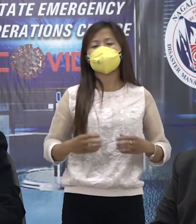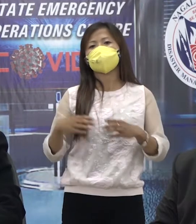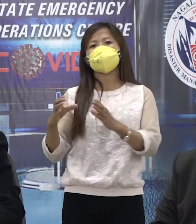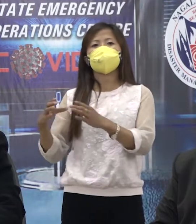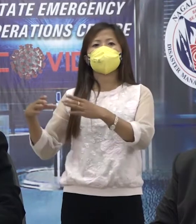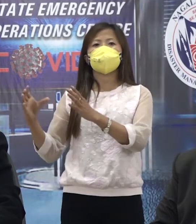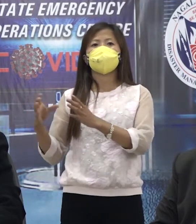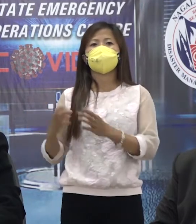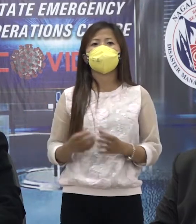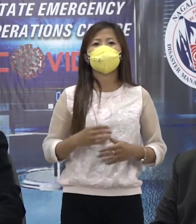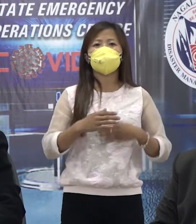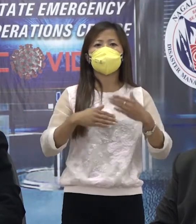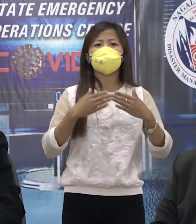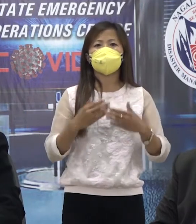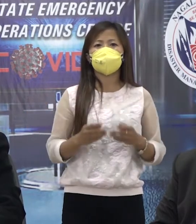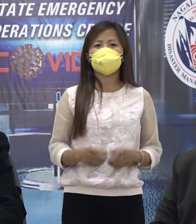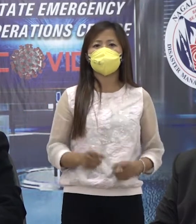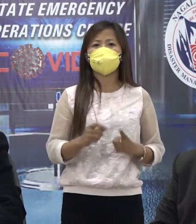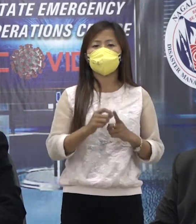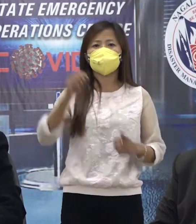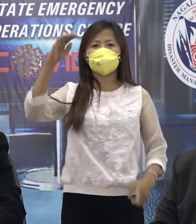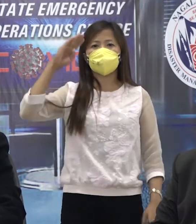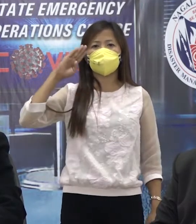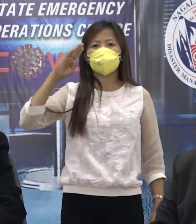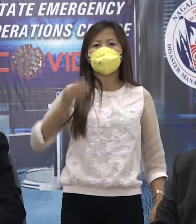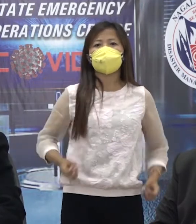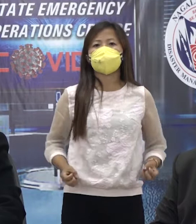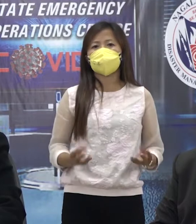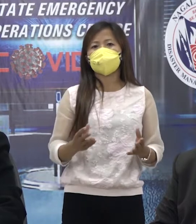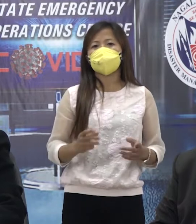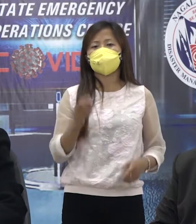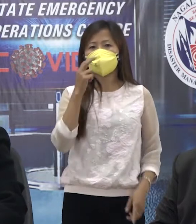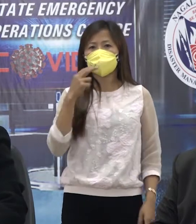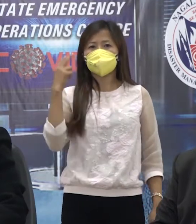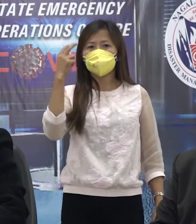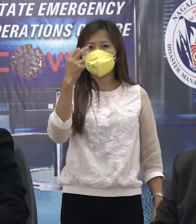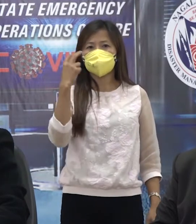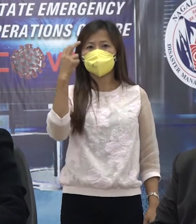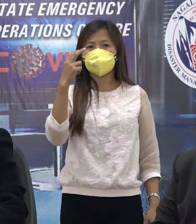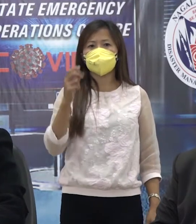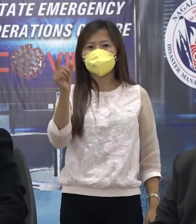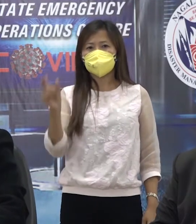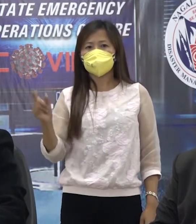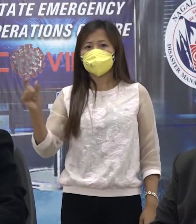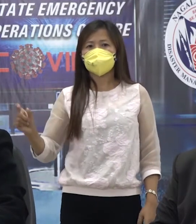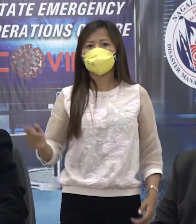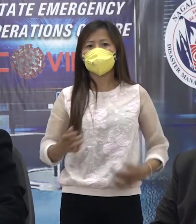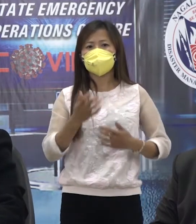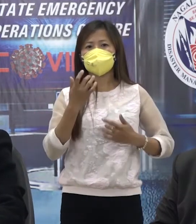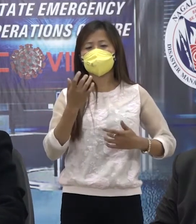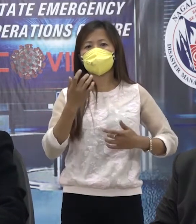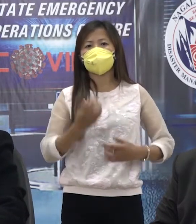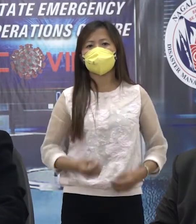Department, in collaboration with the police, has started digital monitoring of people